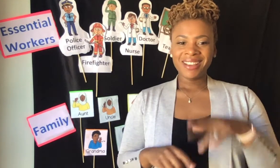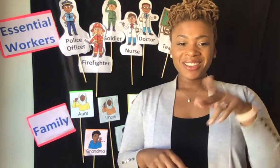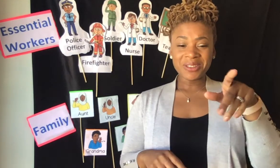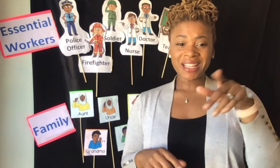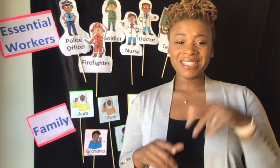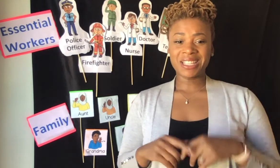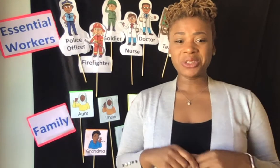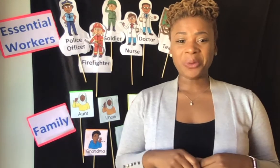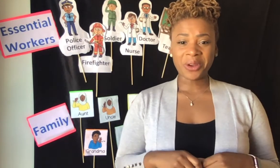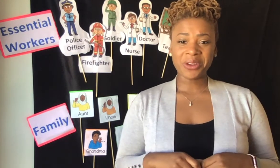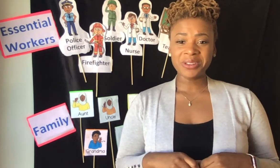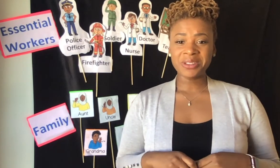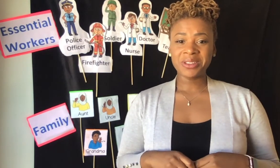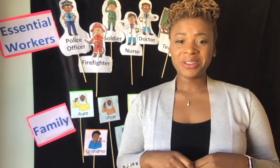say essential workers?